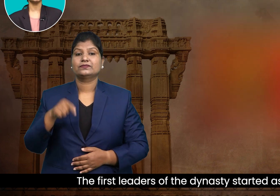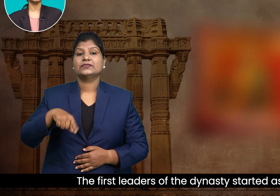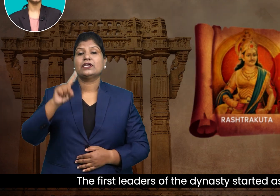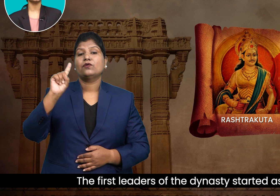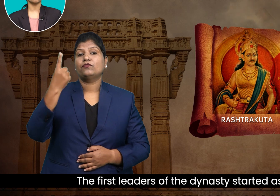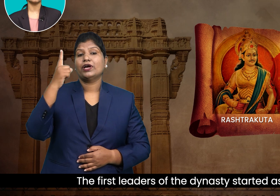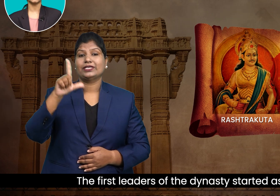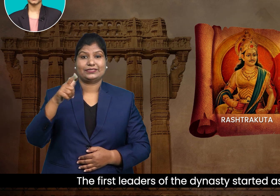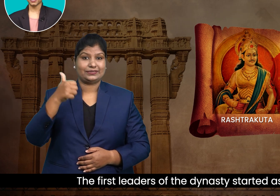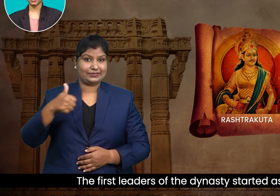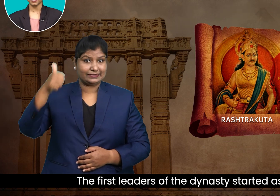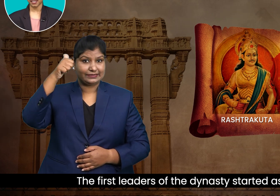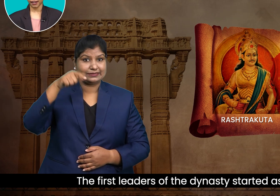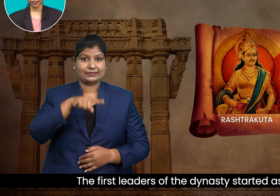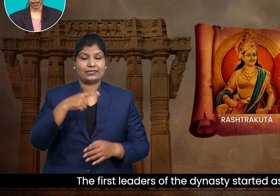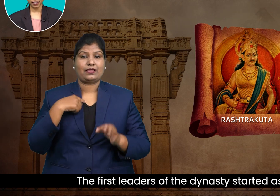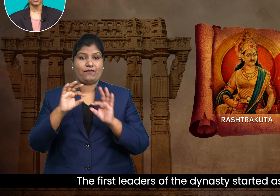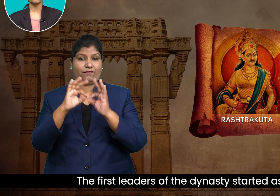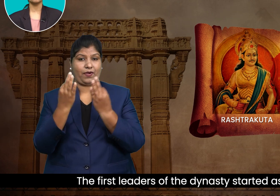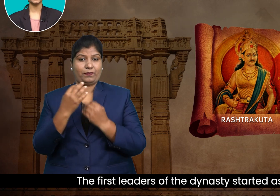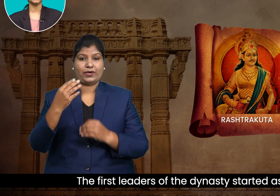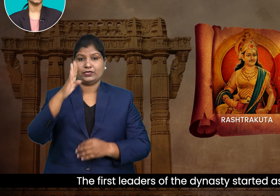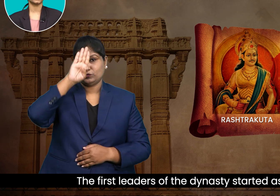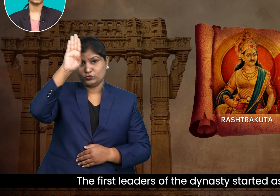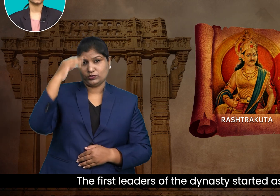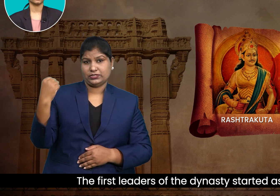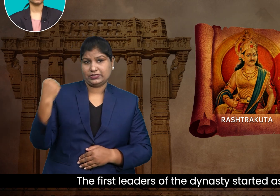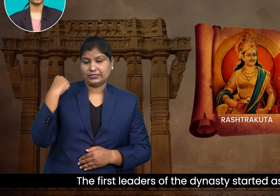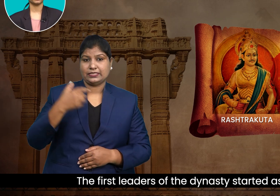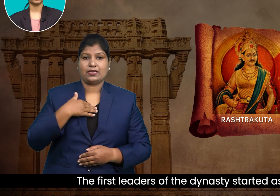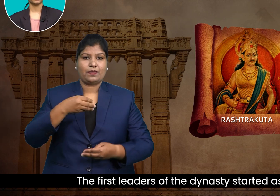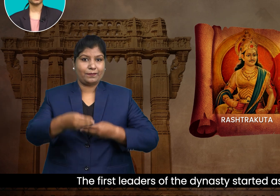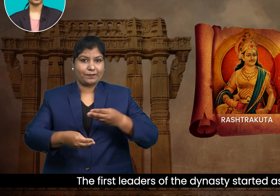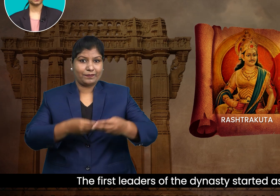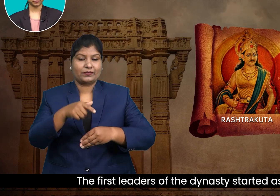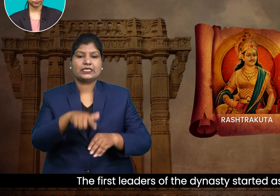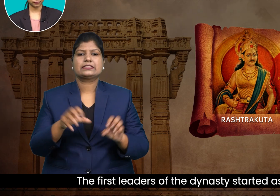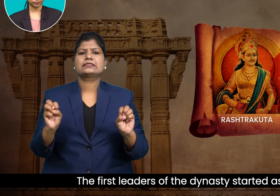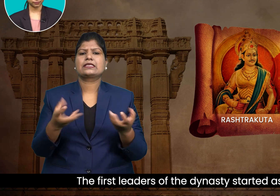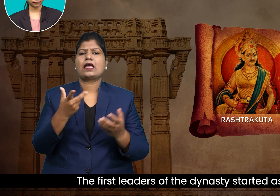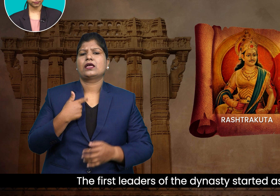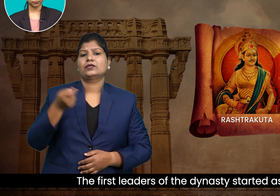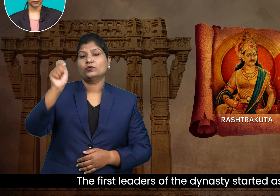The first leaders of the dynasty started as fighters